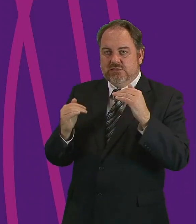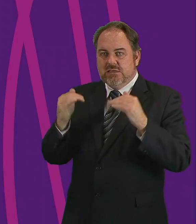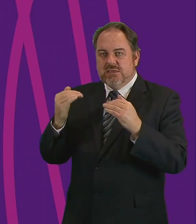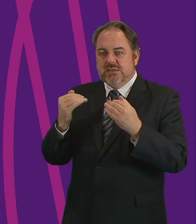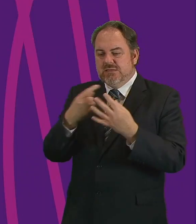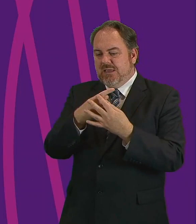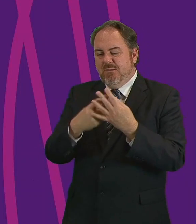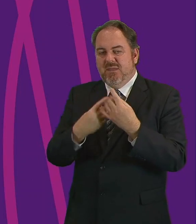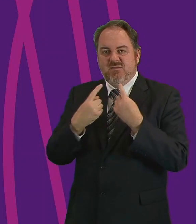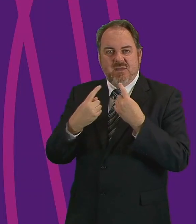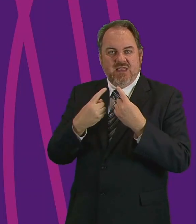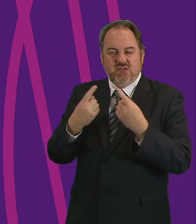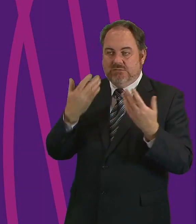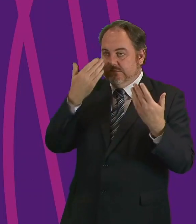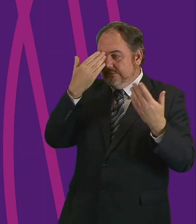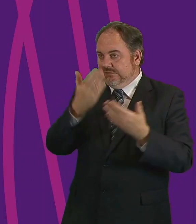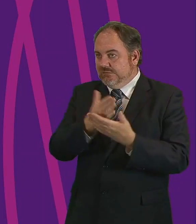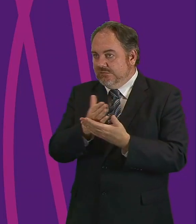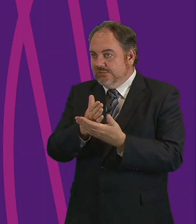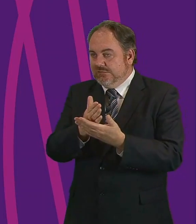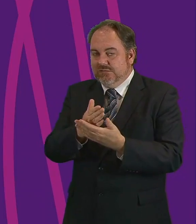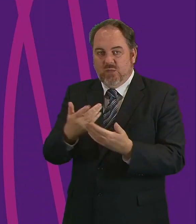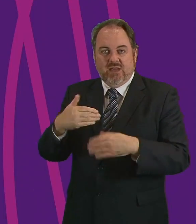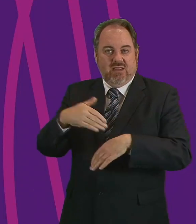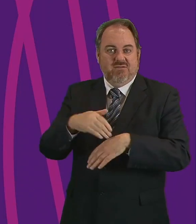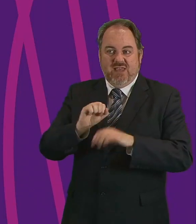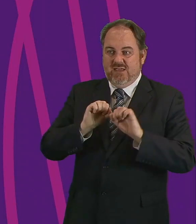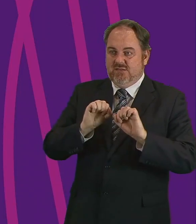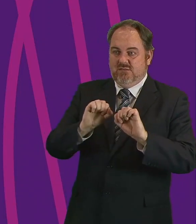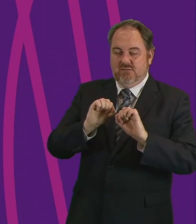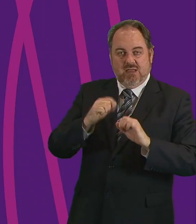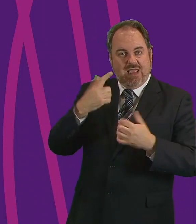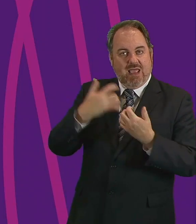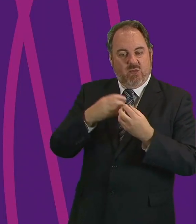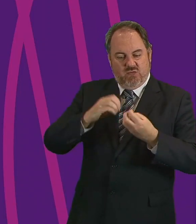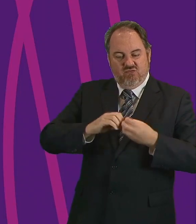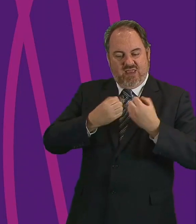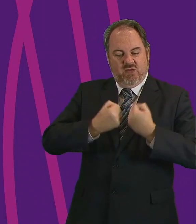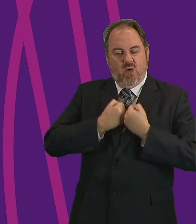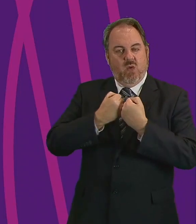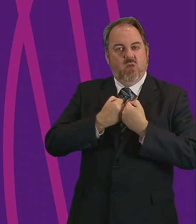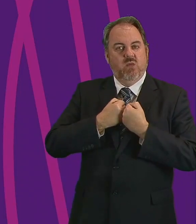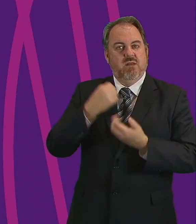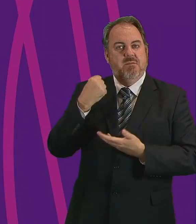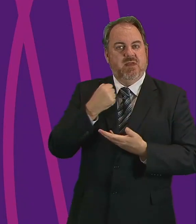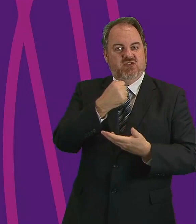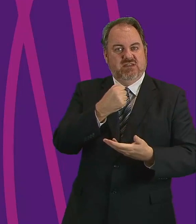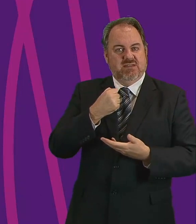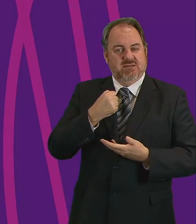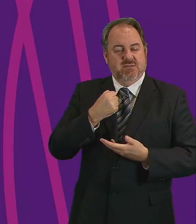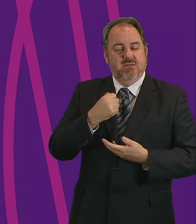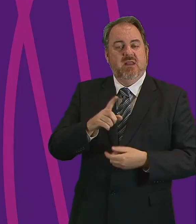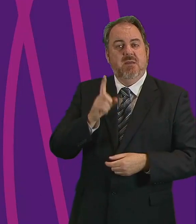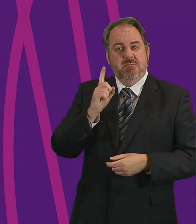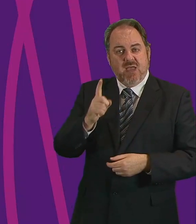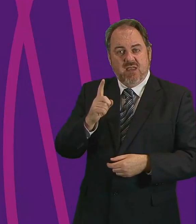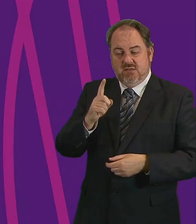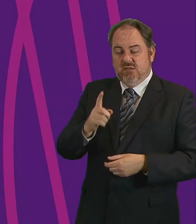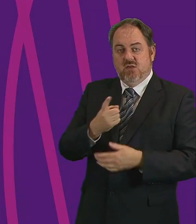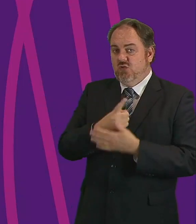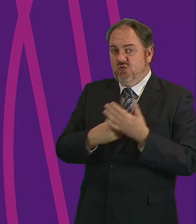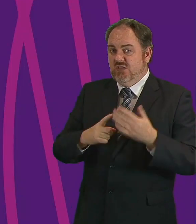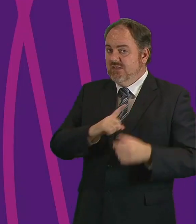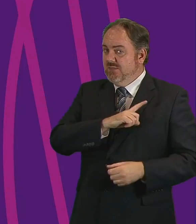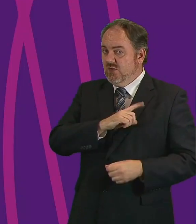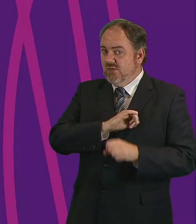unknowns in terms of your budget. But the reality of Scotland's fiscal challenge sits not only as a result of